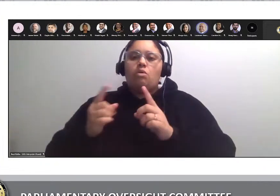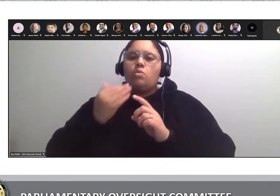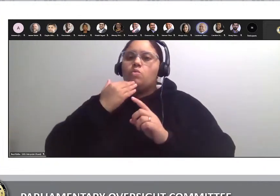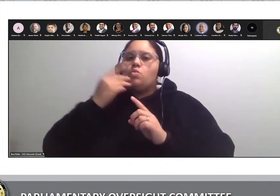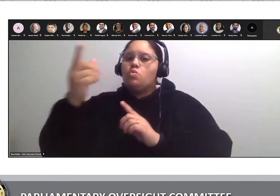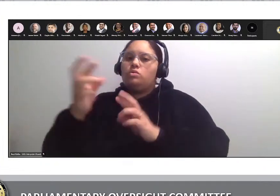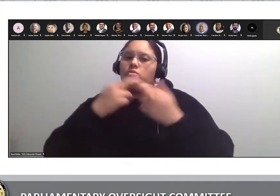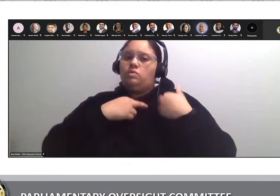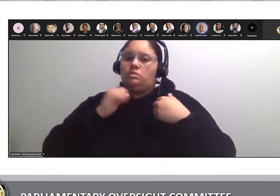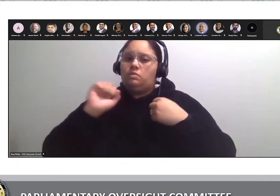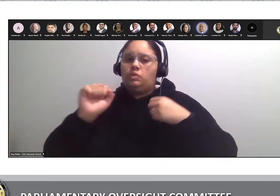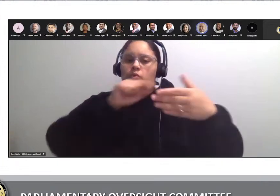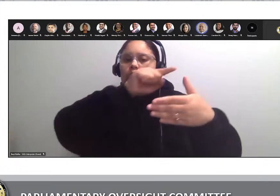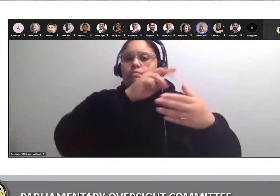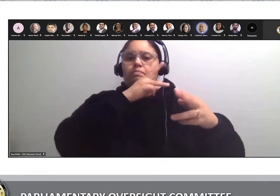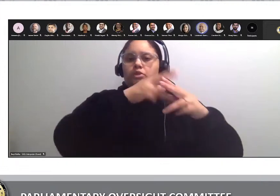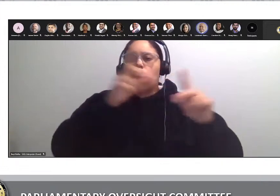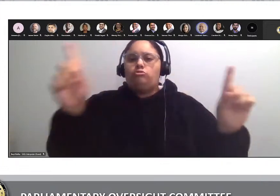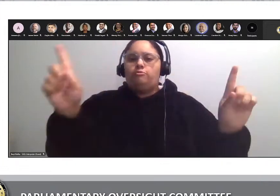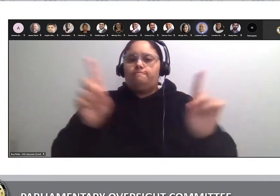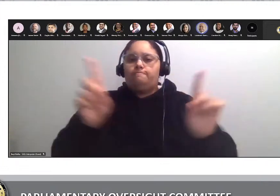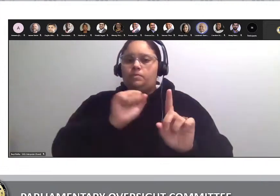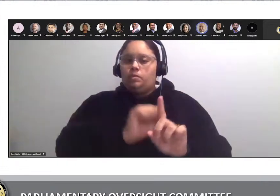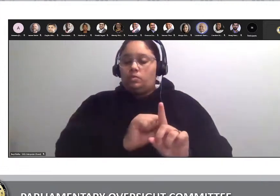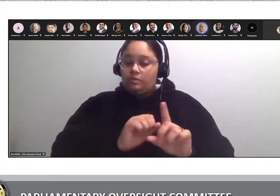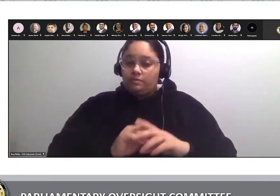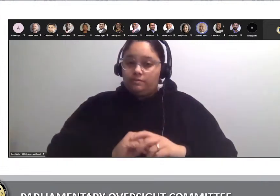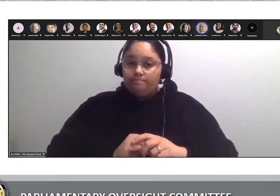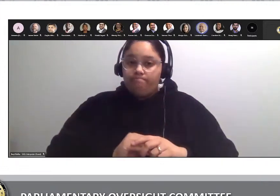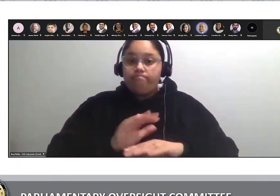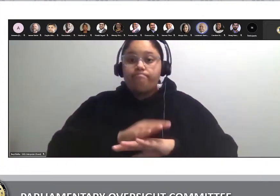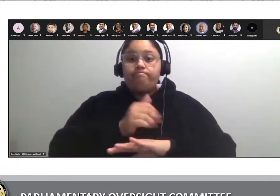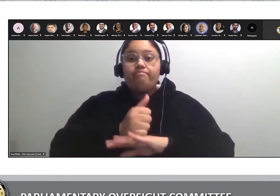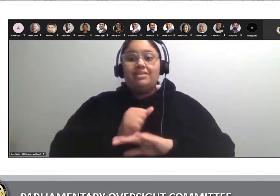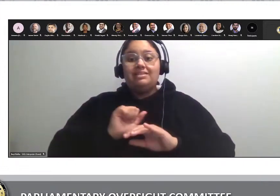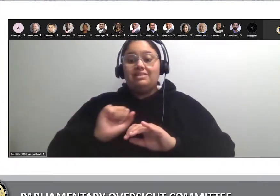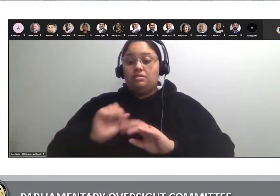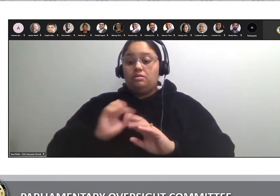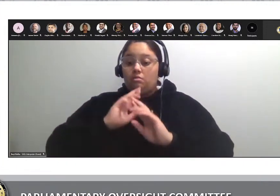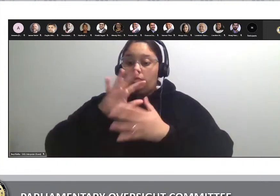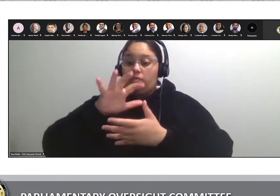against. Then, based on what has been said,